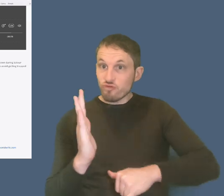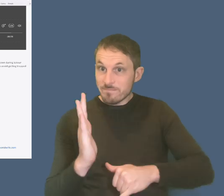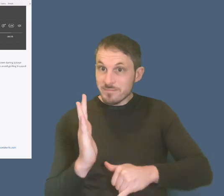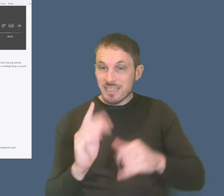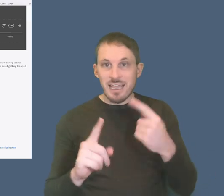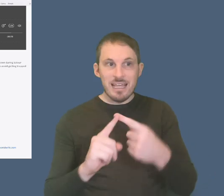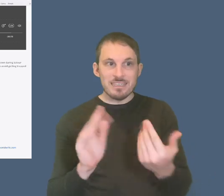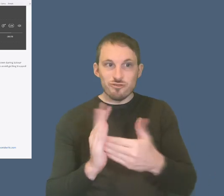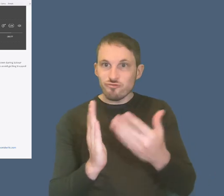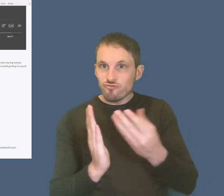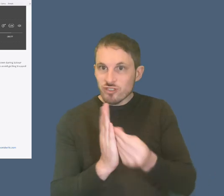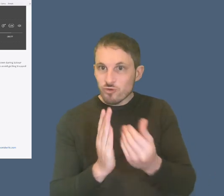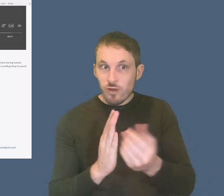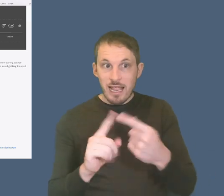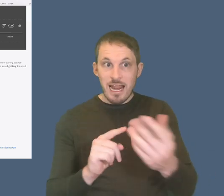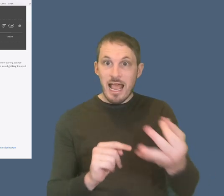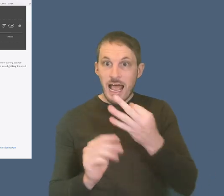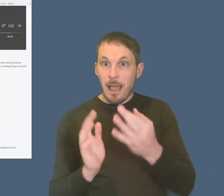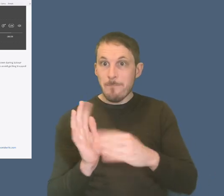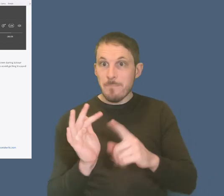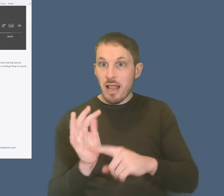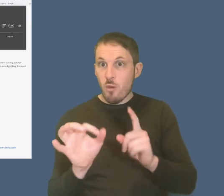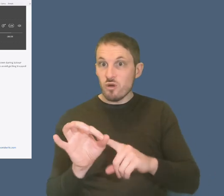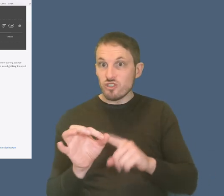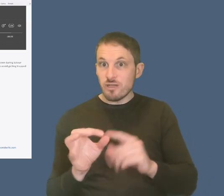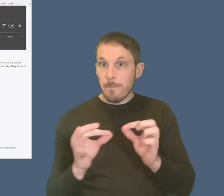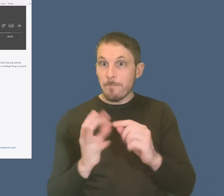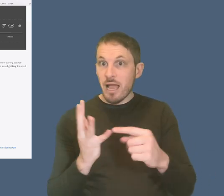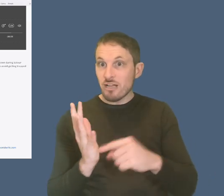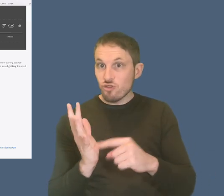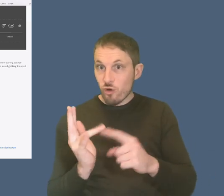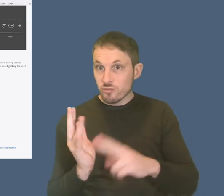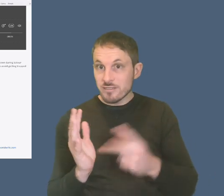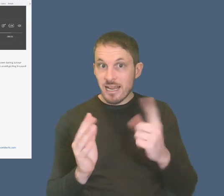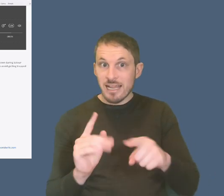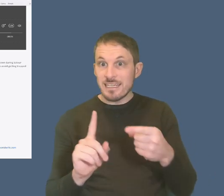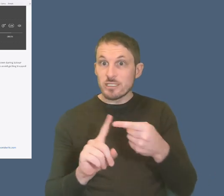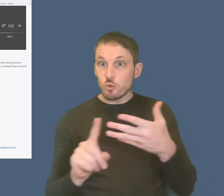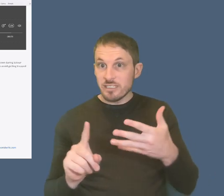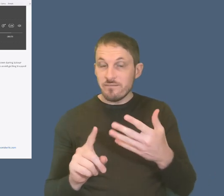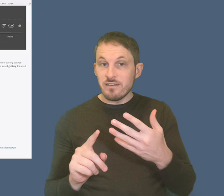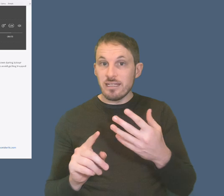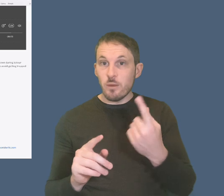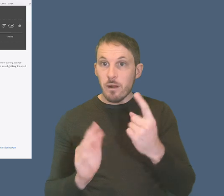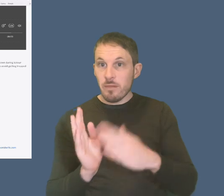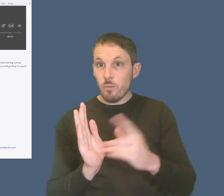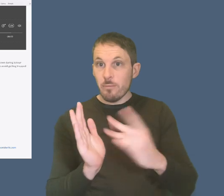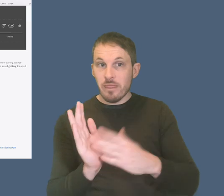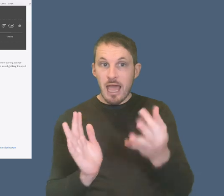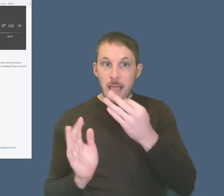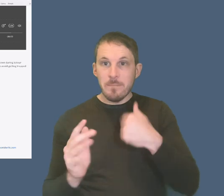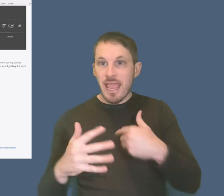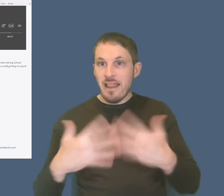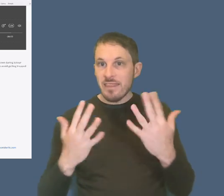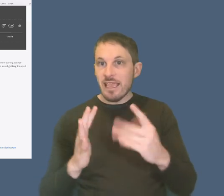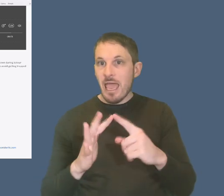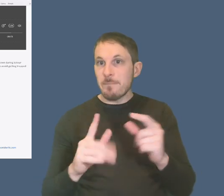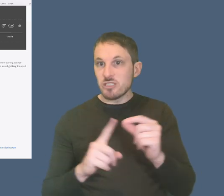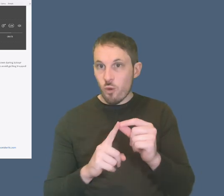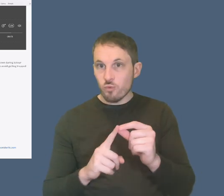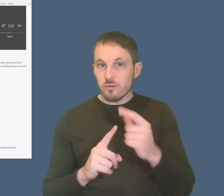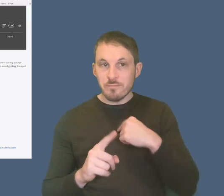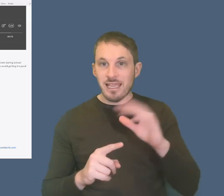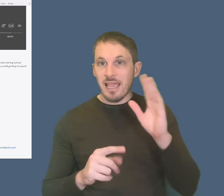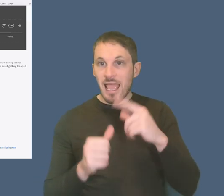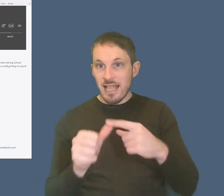resources, the Ask Mel a Question button, and an exclusive monthly Ask Me Anything episode where I answer